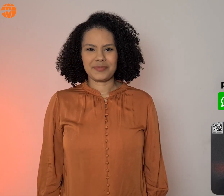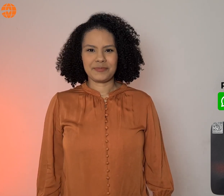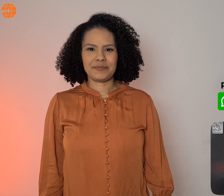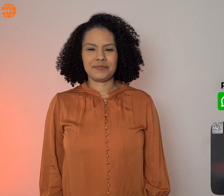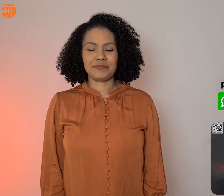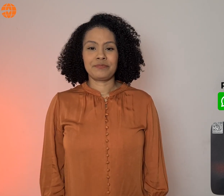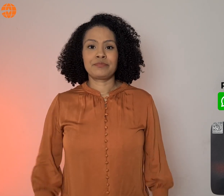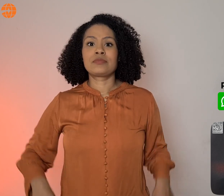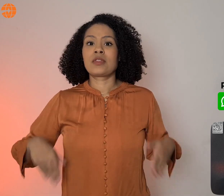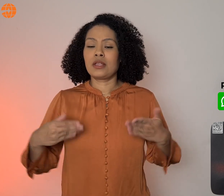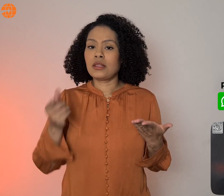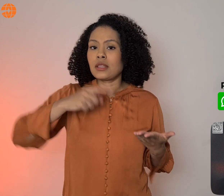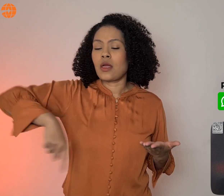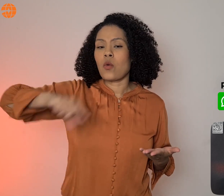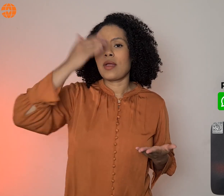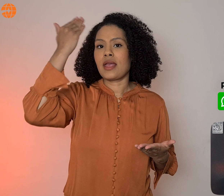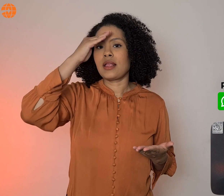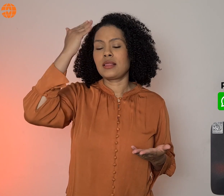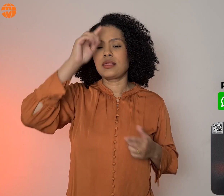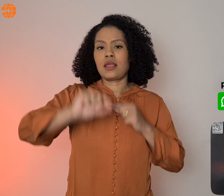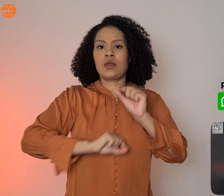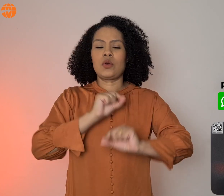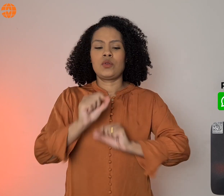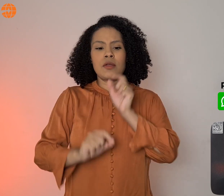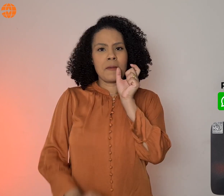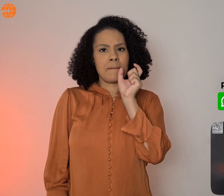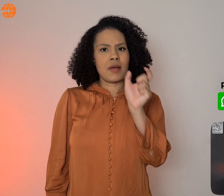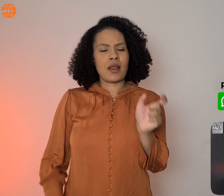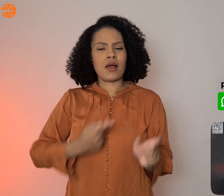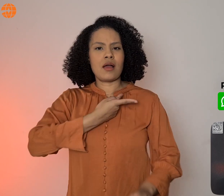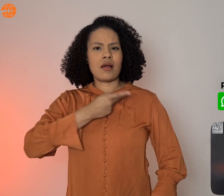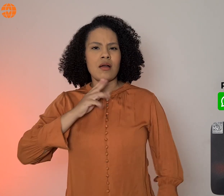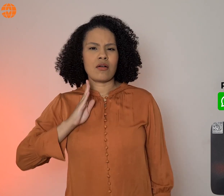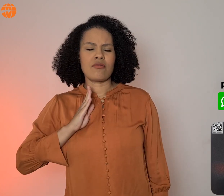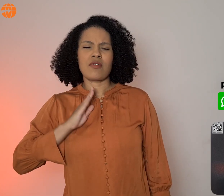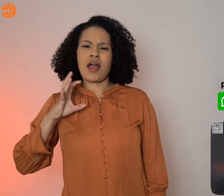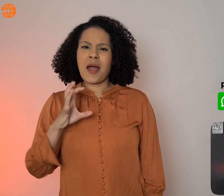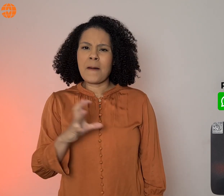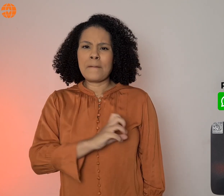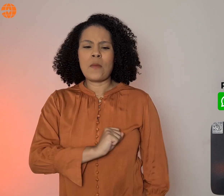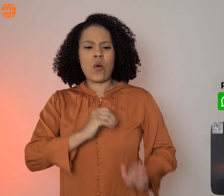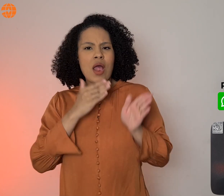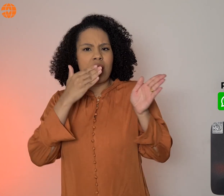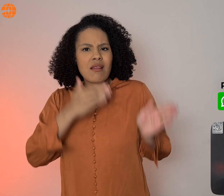for steadfast love is chesed. Então entenda que a palavra em hebraico aqui para